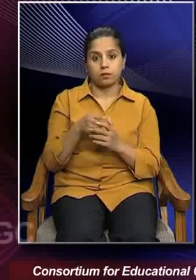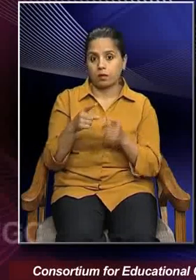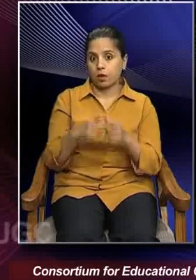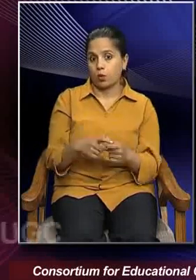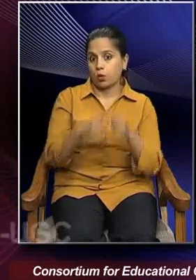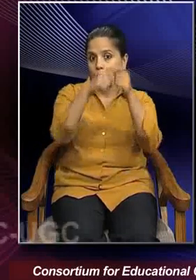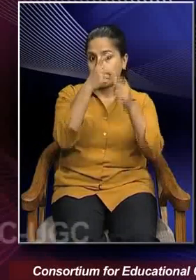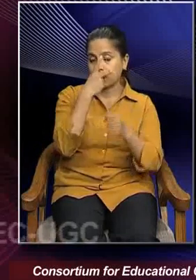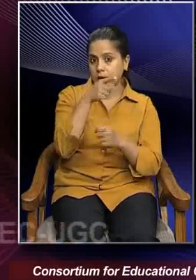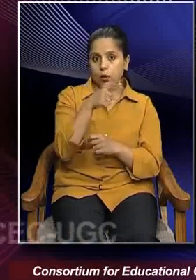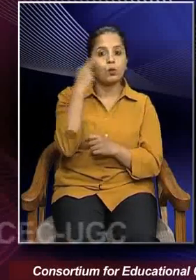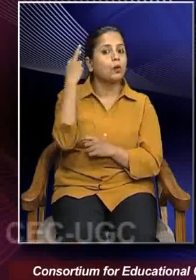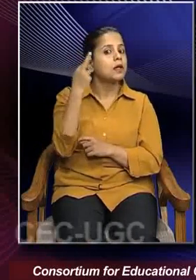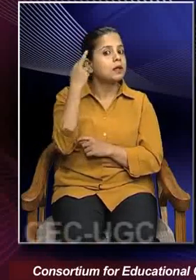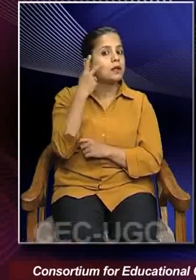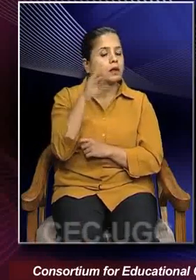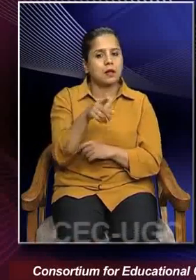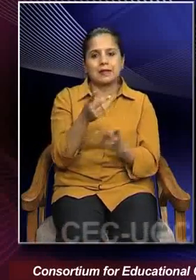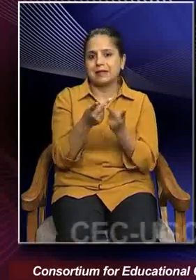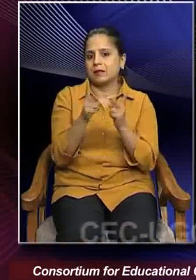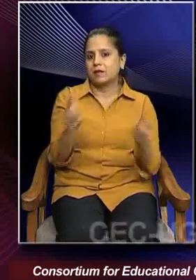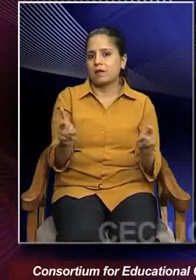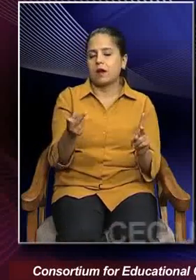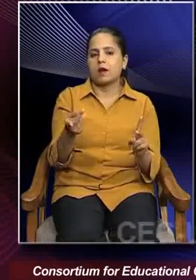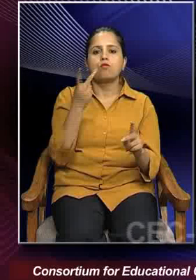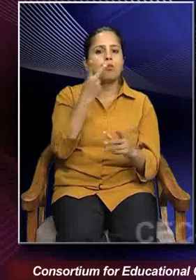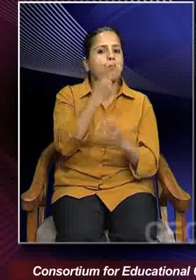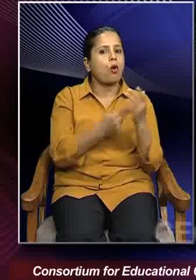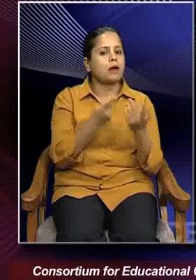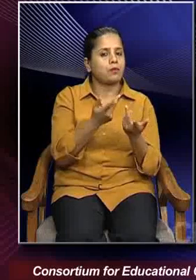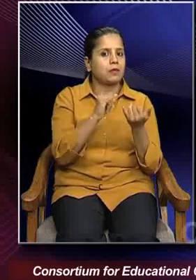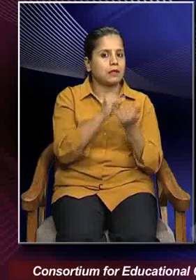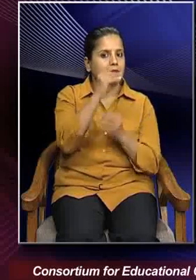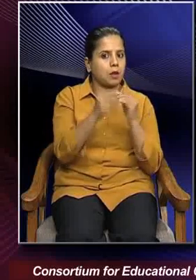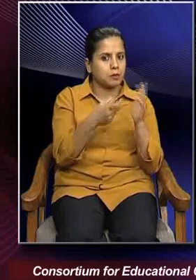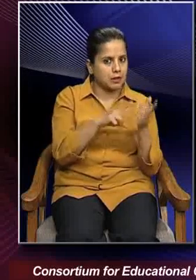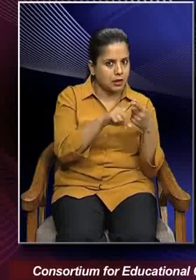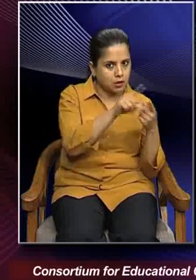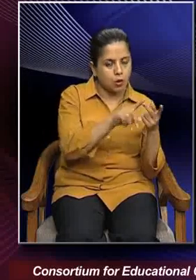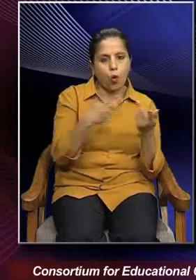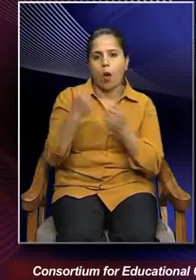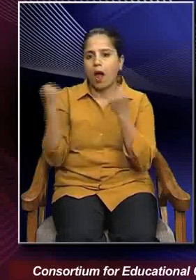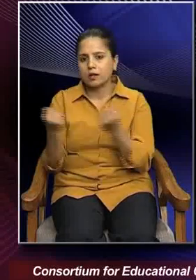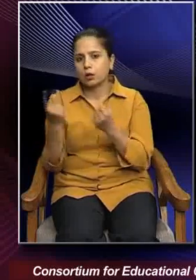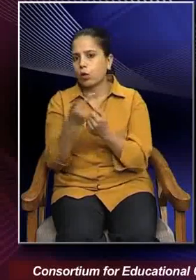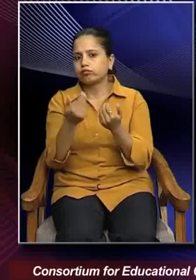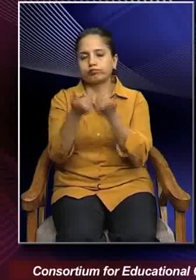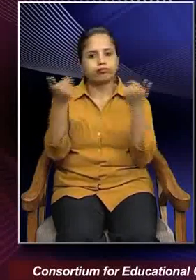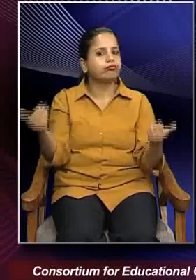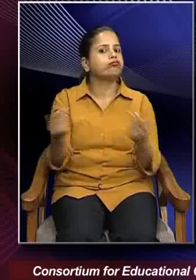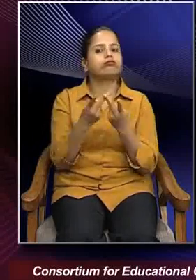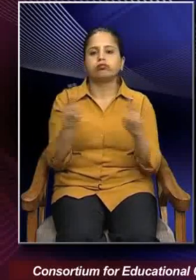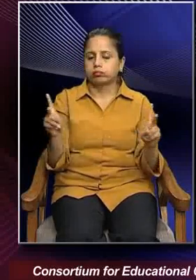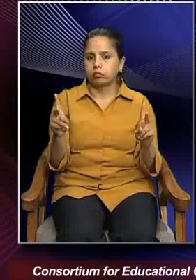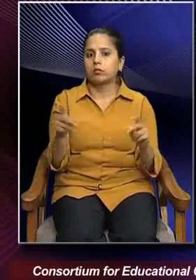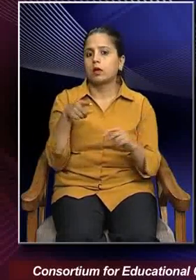quality therefore is different from both substance and the action. Fine.